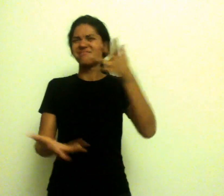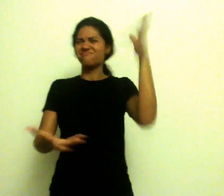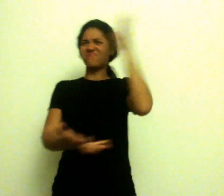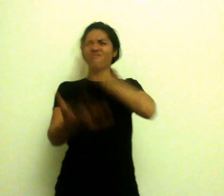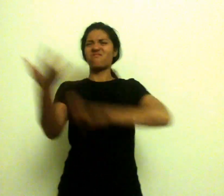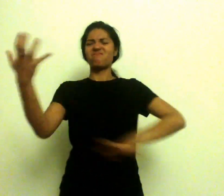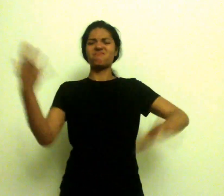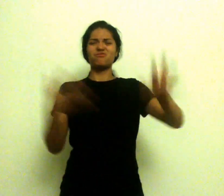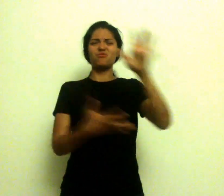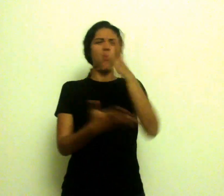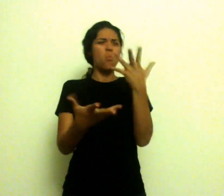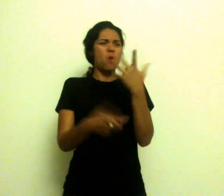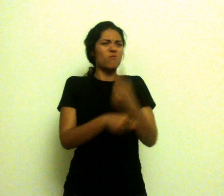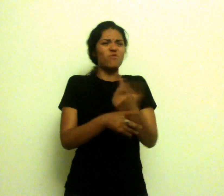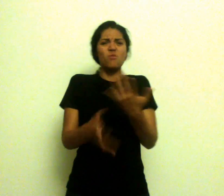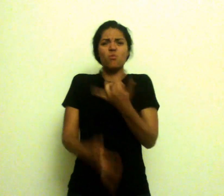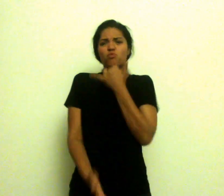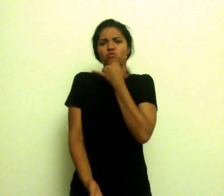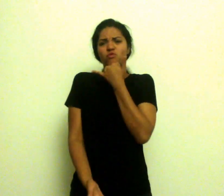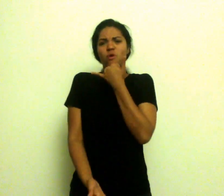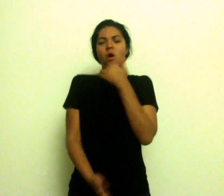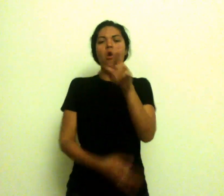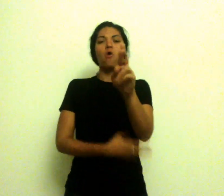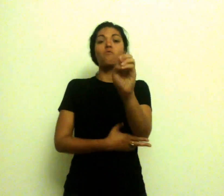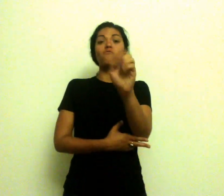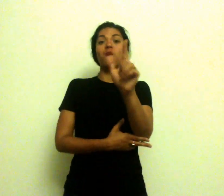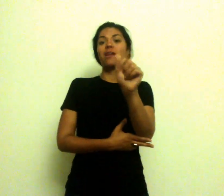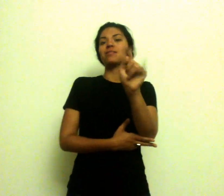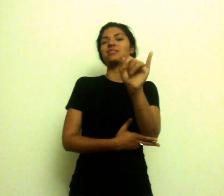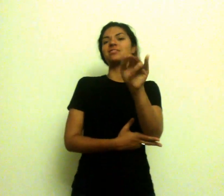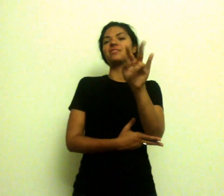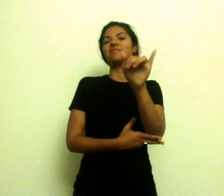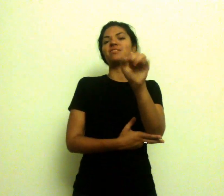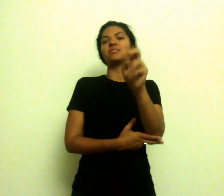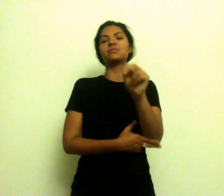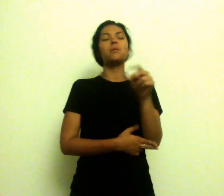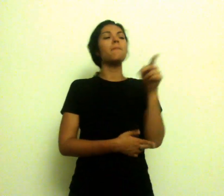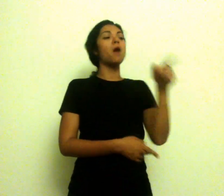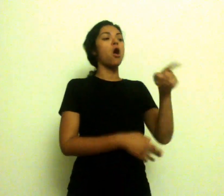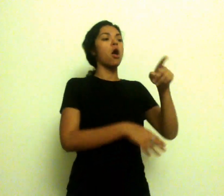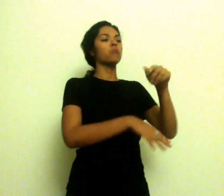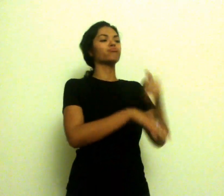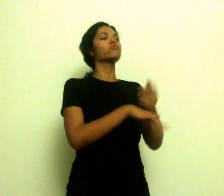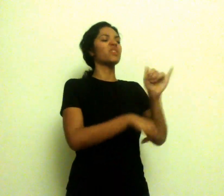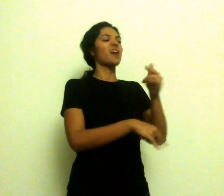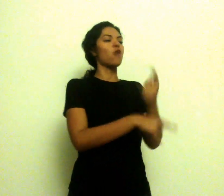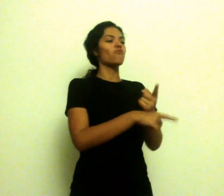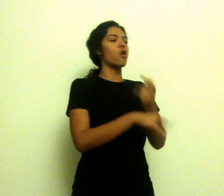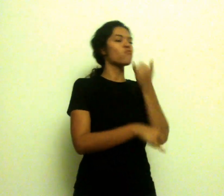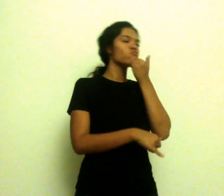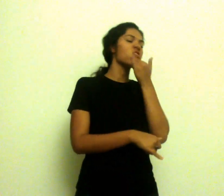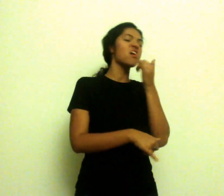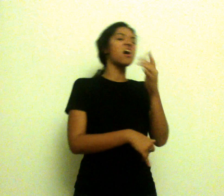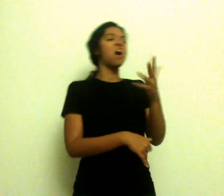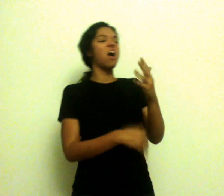If all truth is relative and the statement stands as it is given, does that statement include itself or